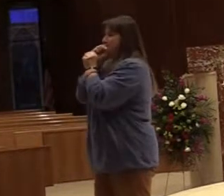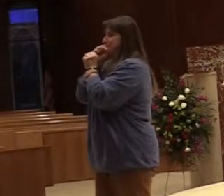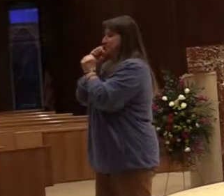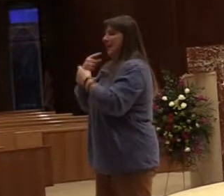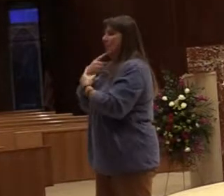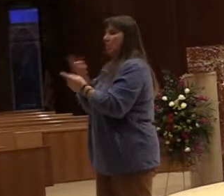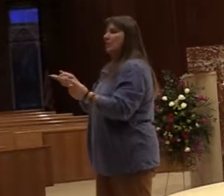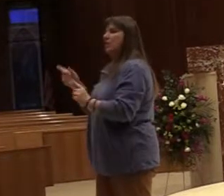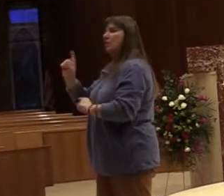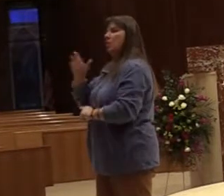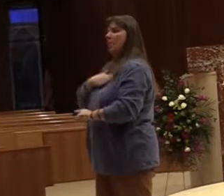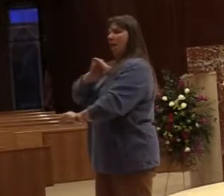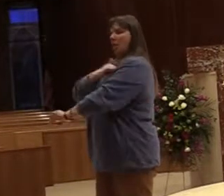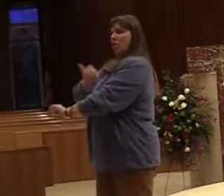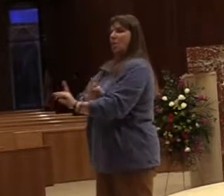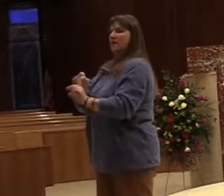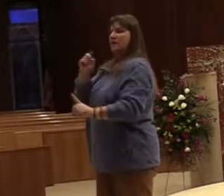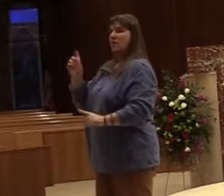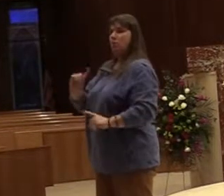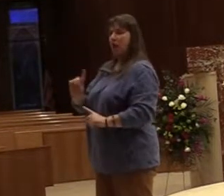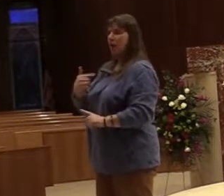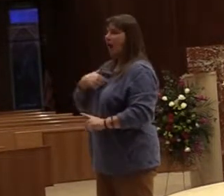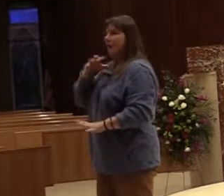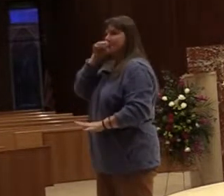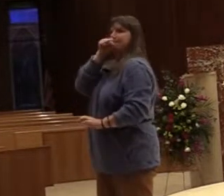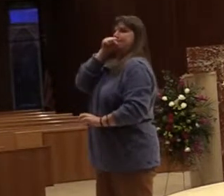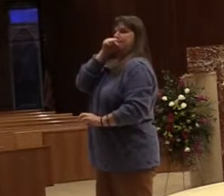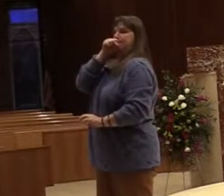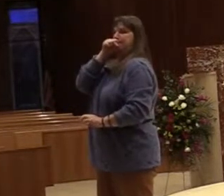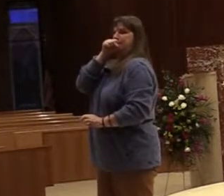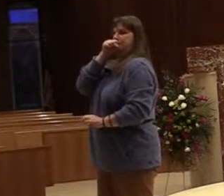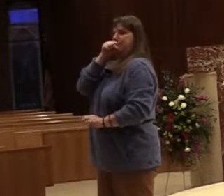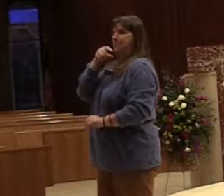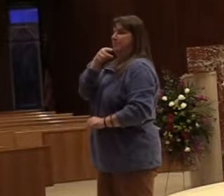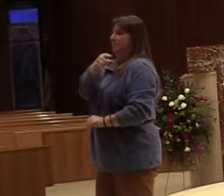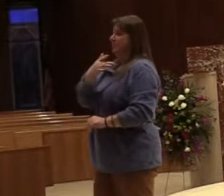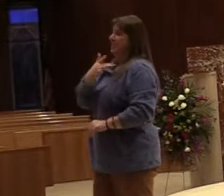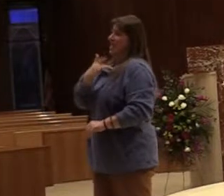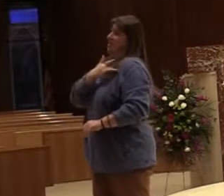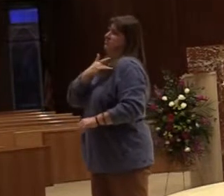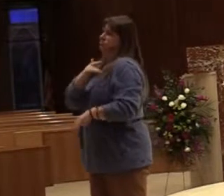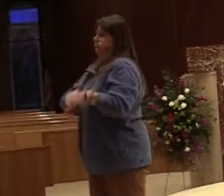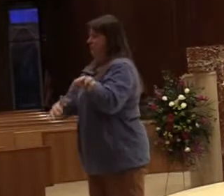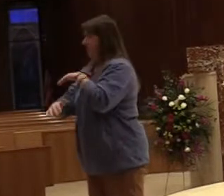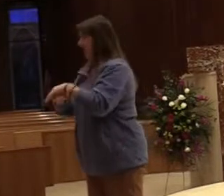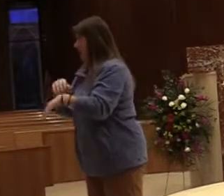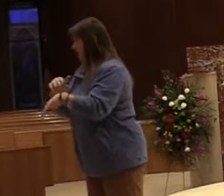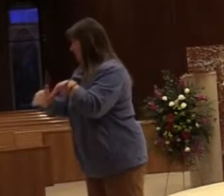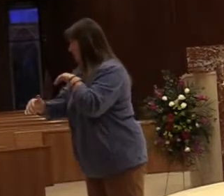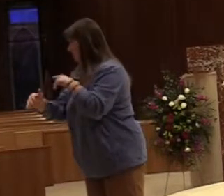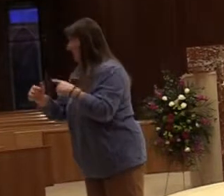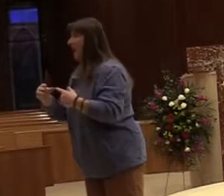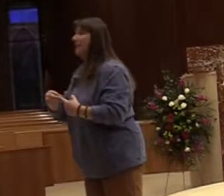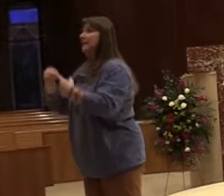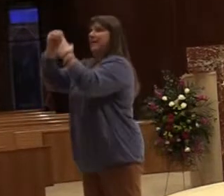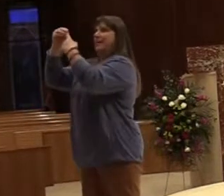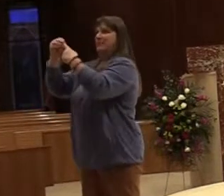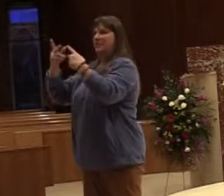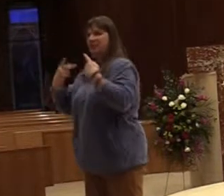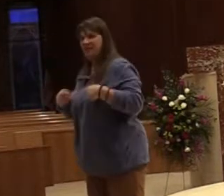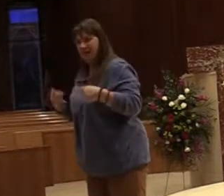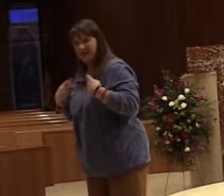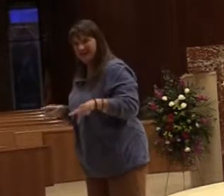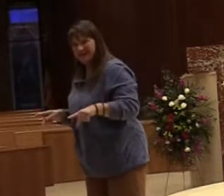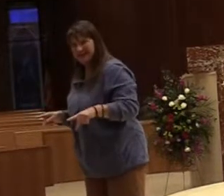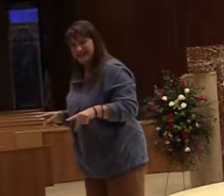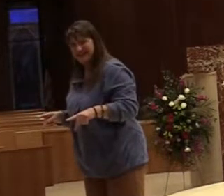Jesus has compassion on all those he meets in the scriptures, and it seems except for those who are Pharisees. But Jesus,